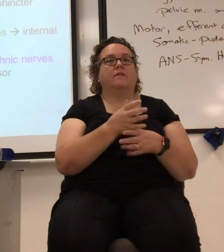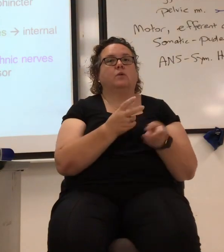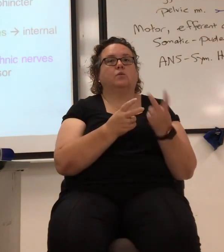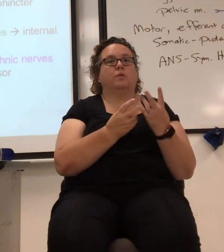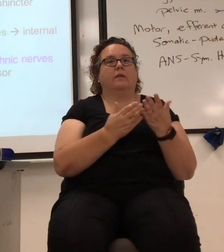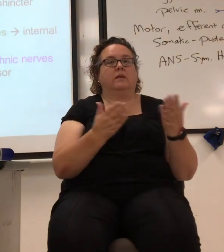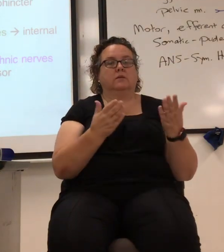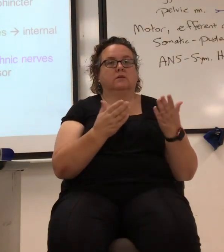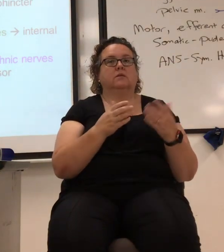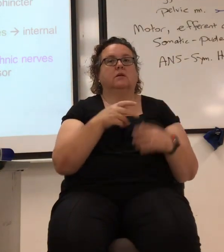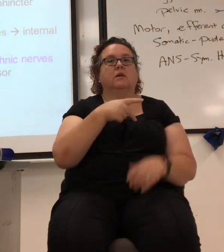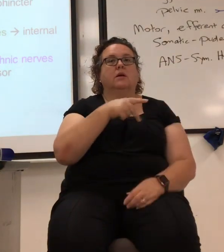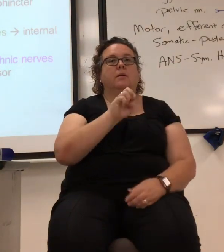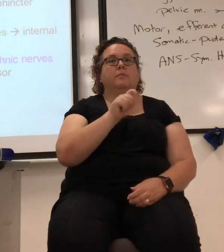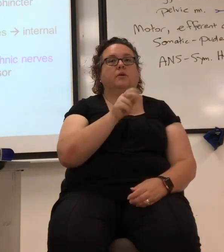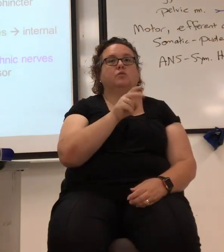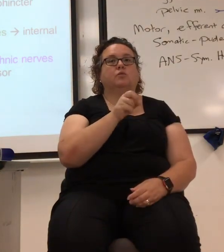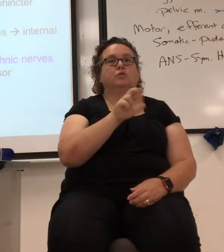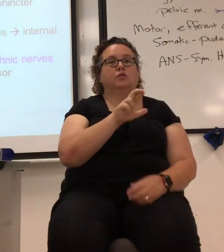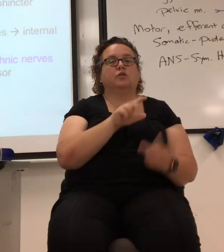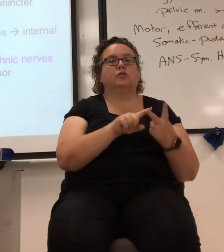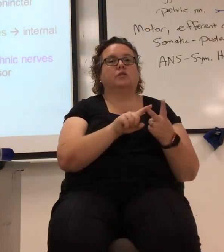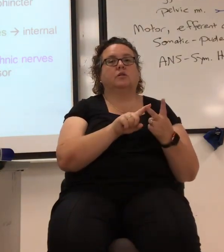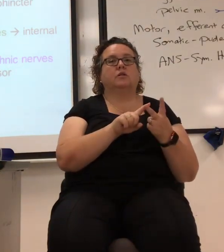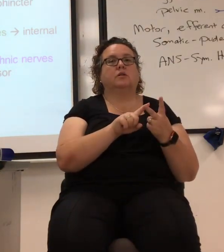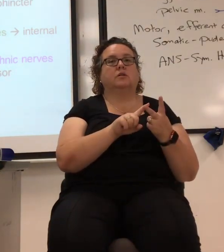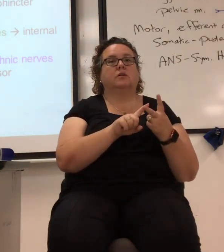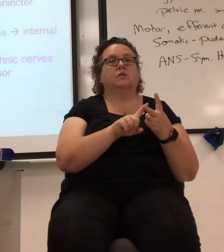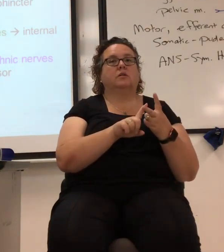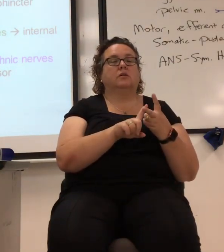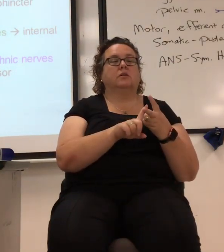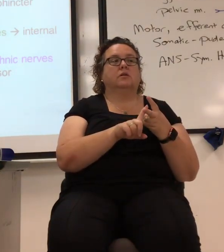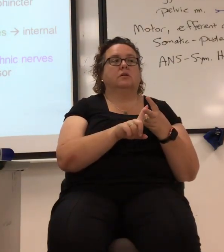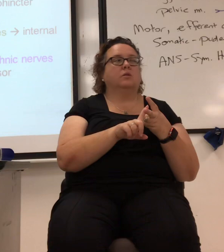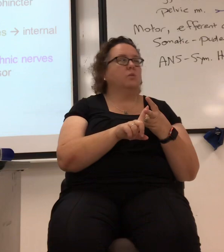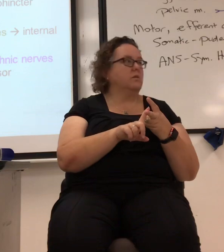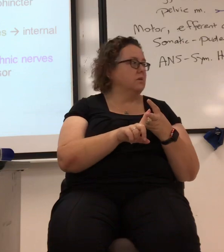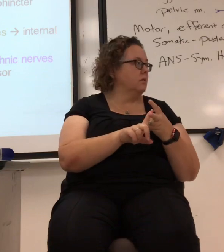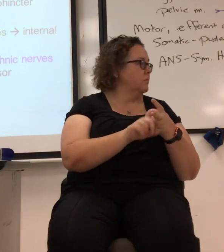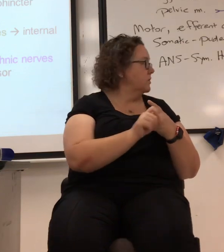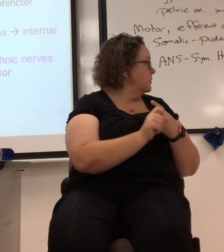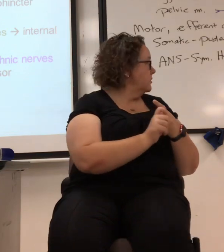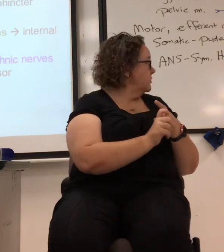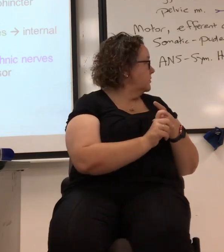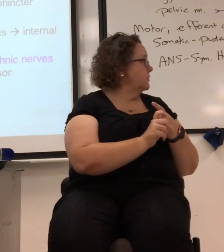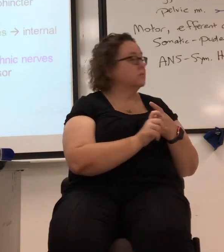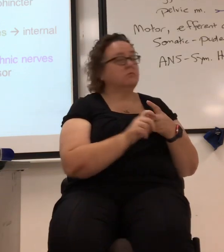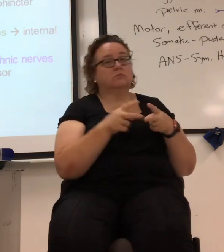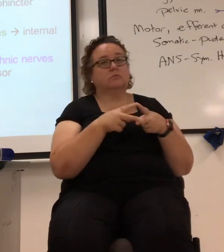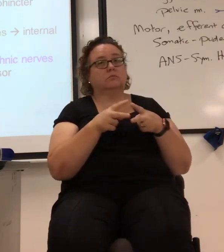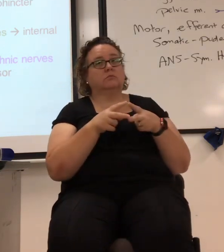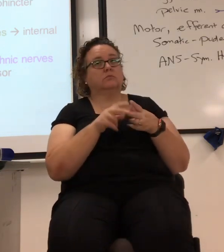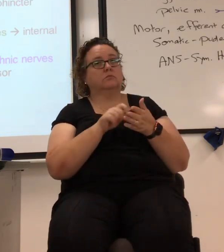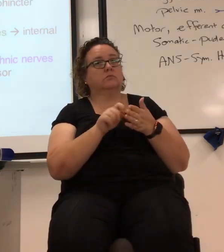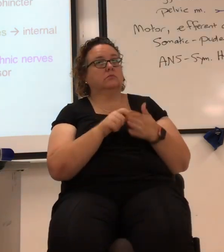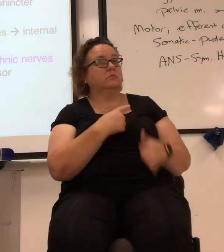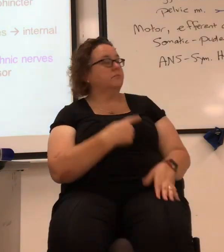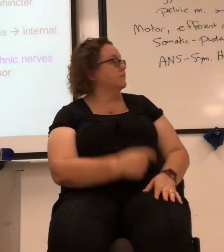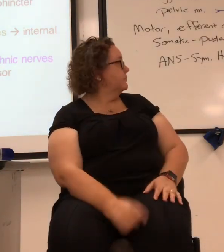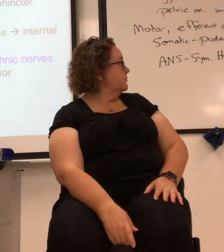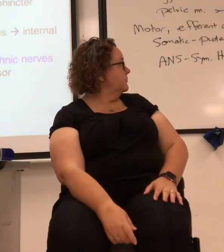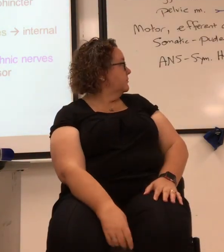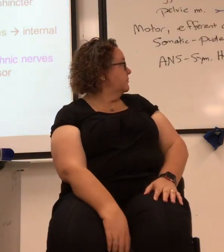response. Hold it in. And the nerves from the sympathetic division that help do that are called the